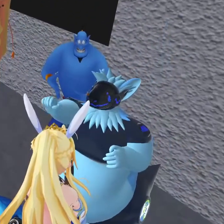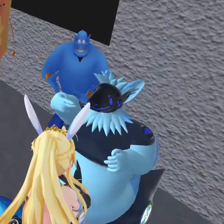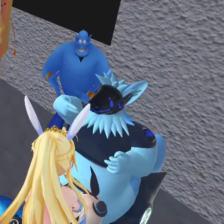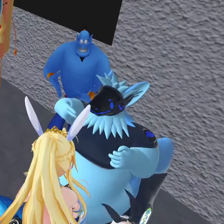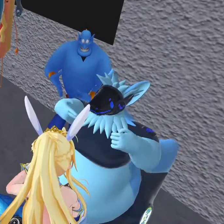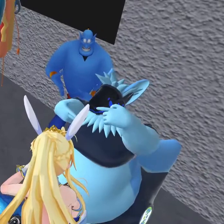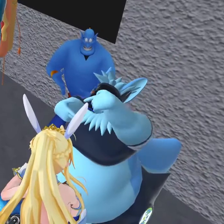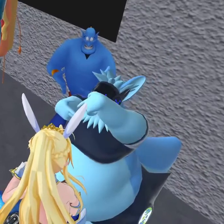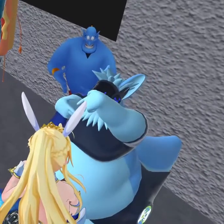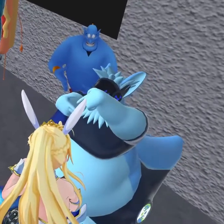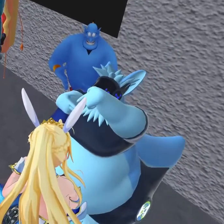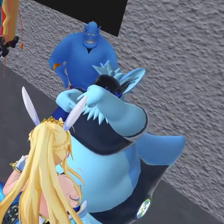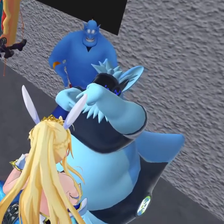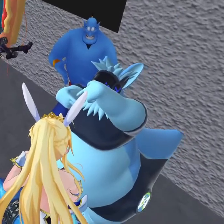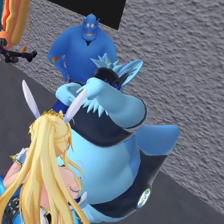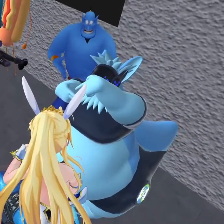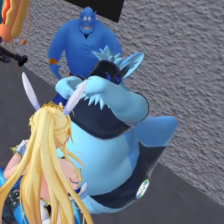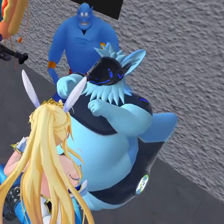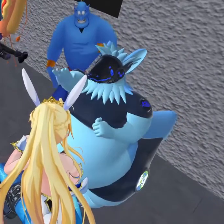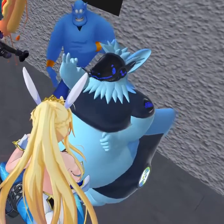a lot of An cake. animal festival. Then. That's fish.